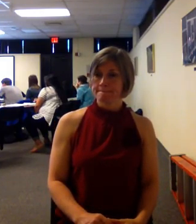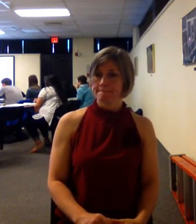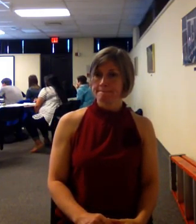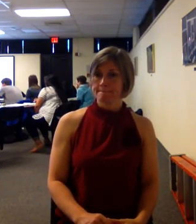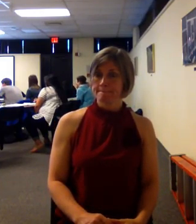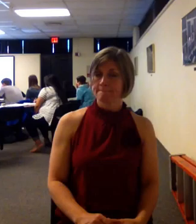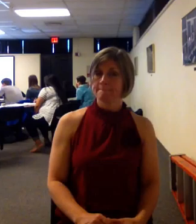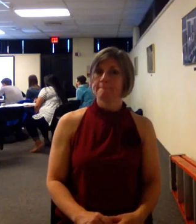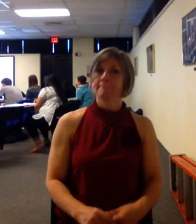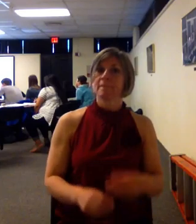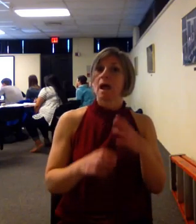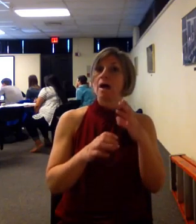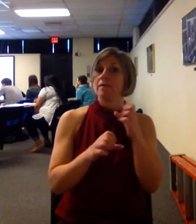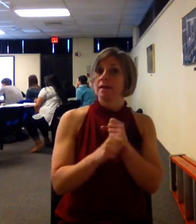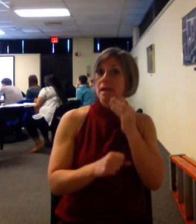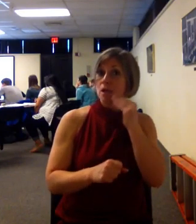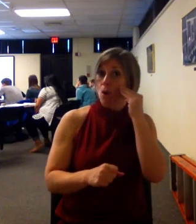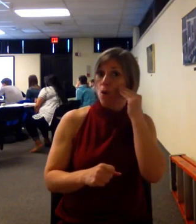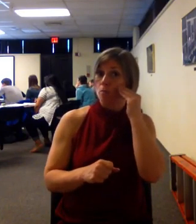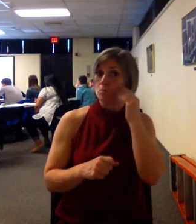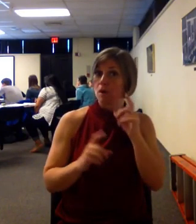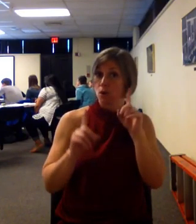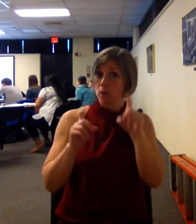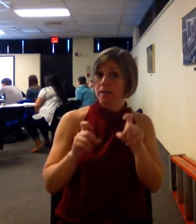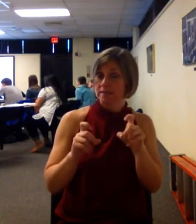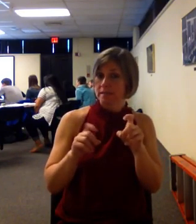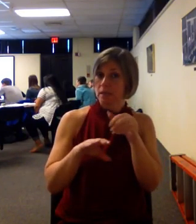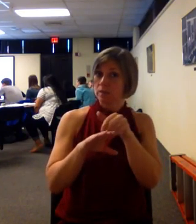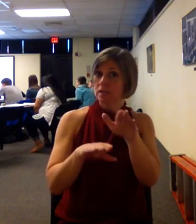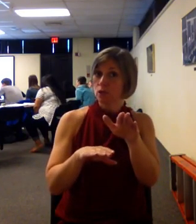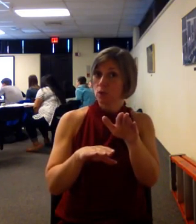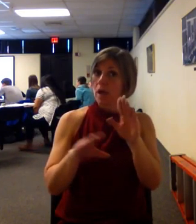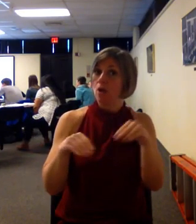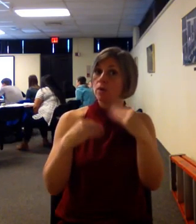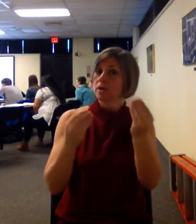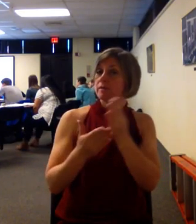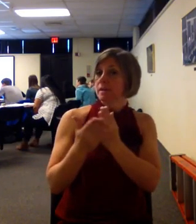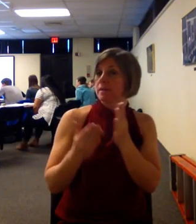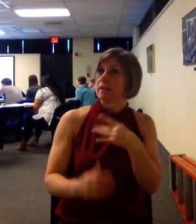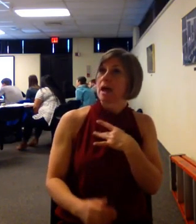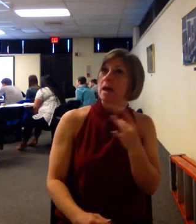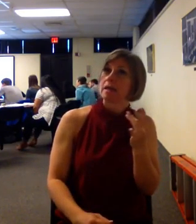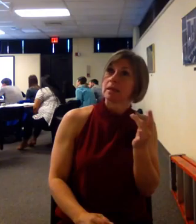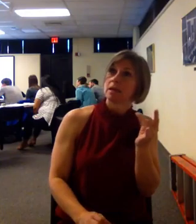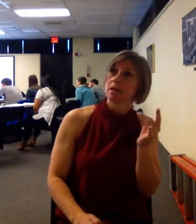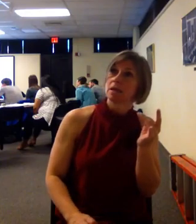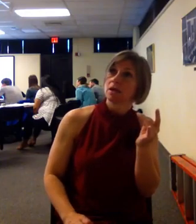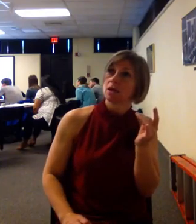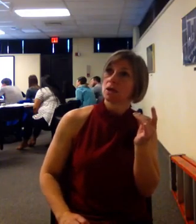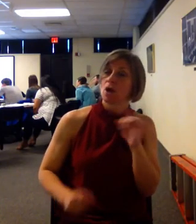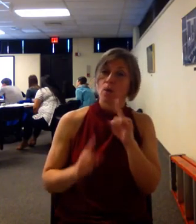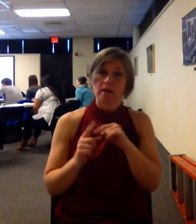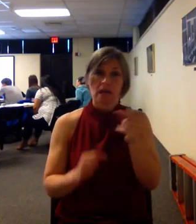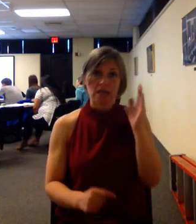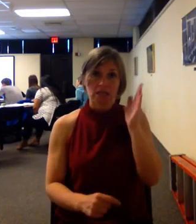On the take-home quiz that I end up sending you, I will give you something like what I showed you when we lectured, where I give you a balance